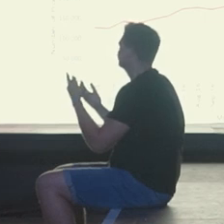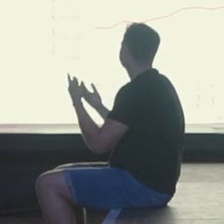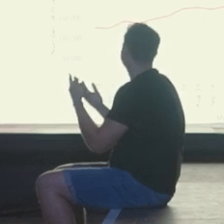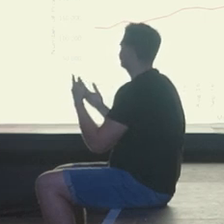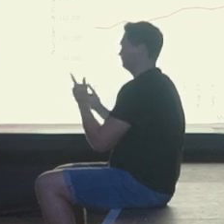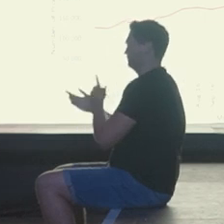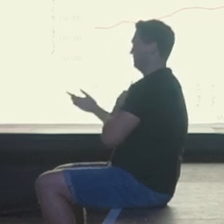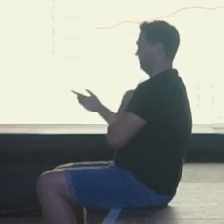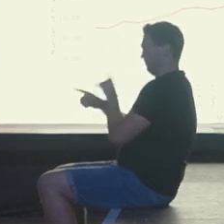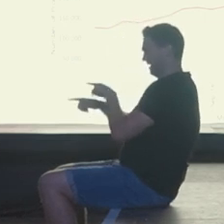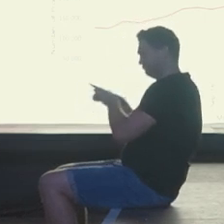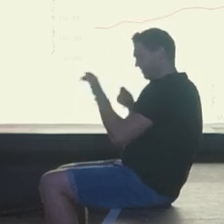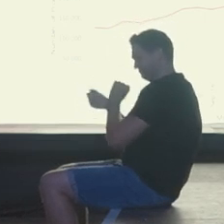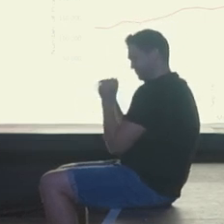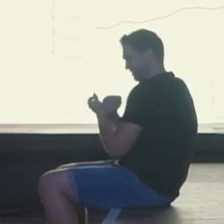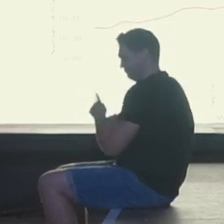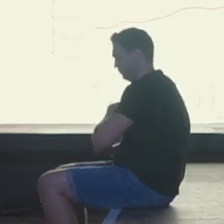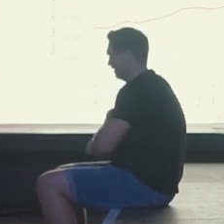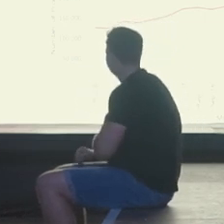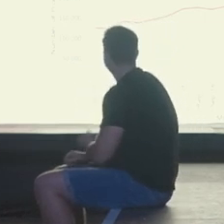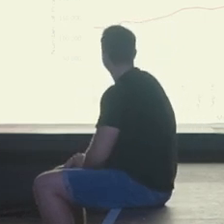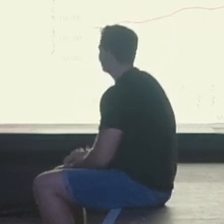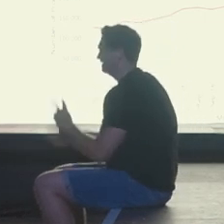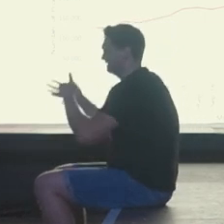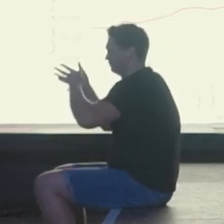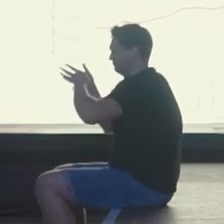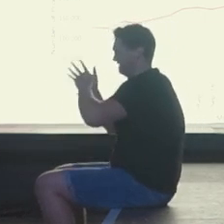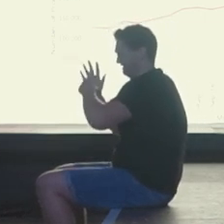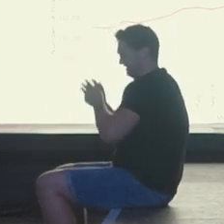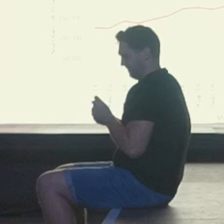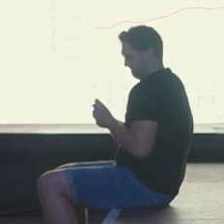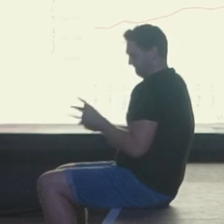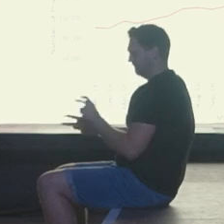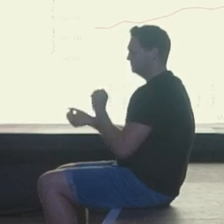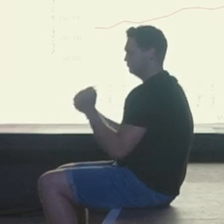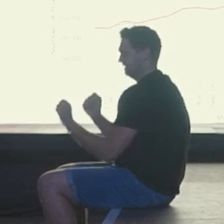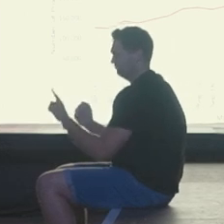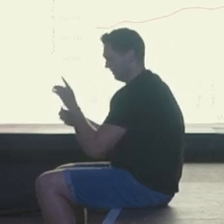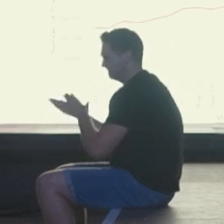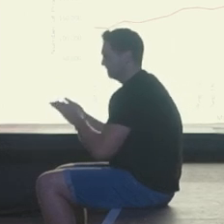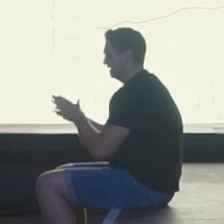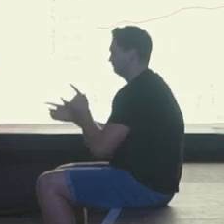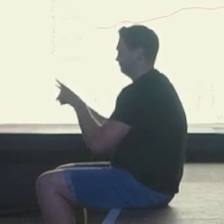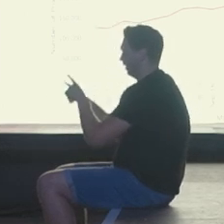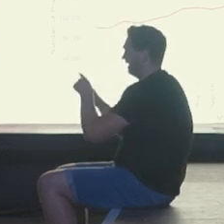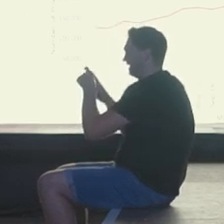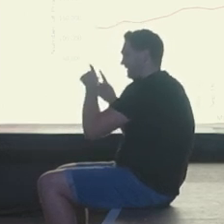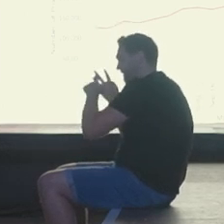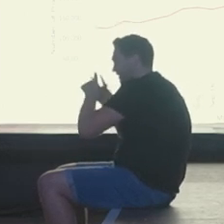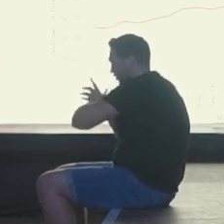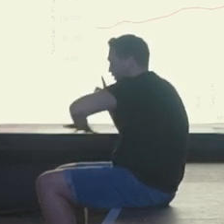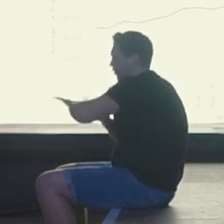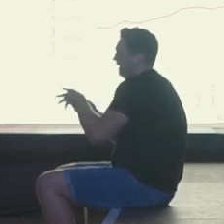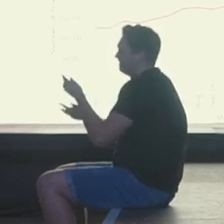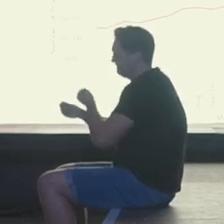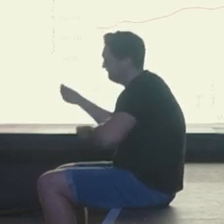why we need system change. And when I say system change, I mean change to our economic, political